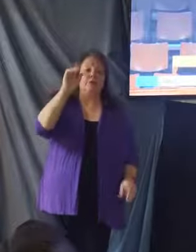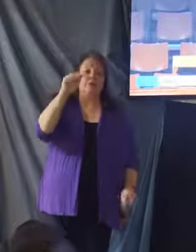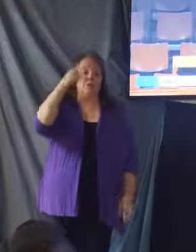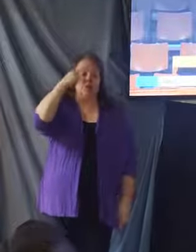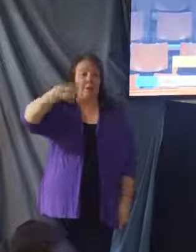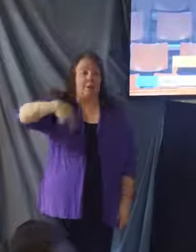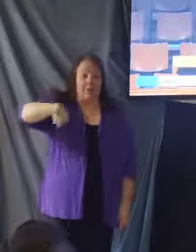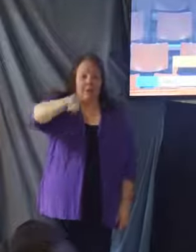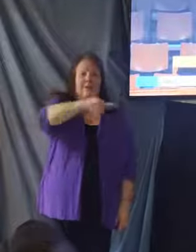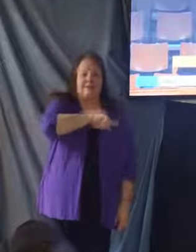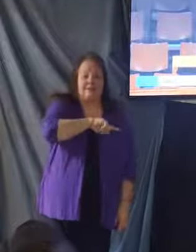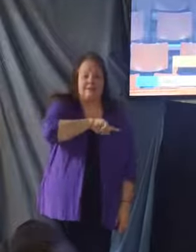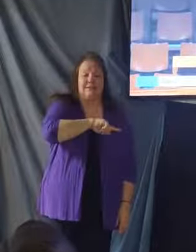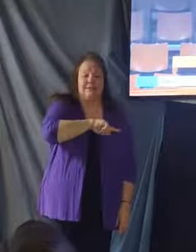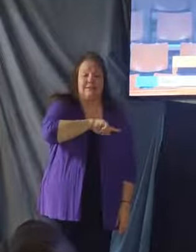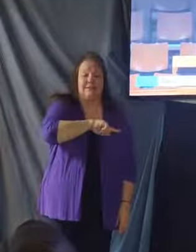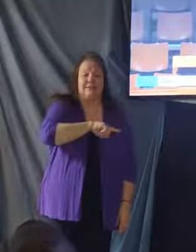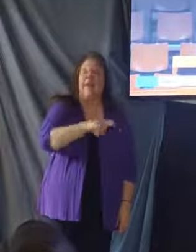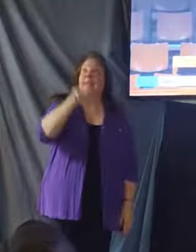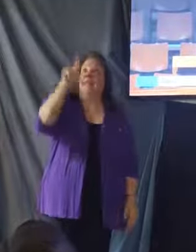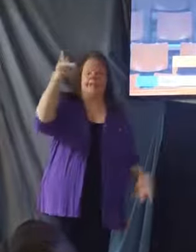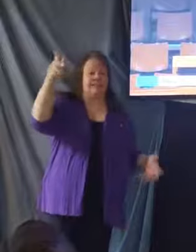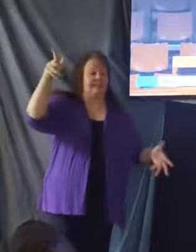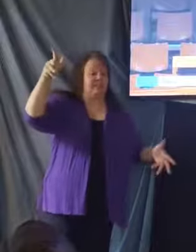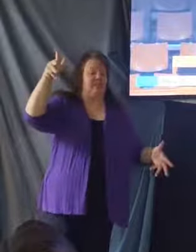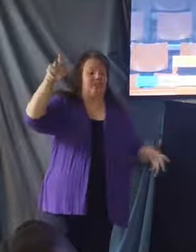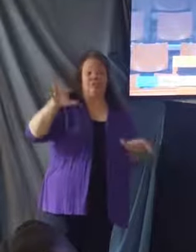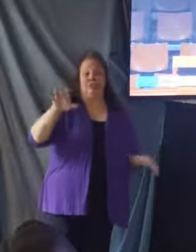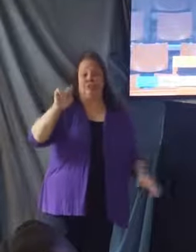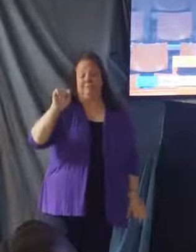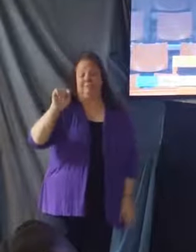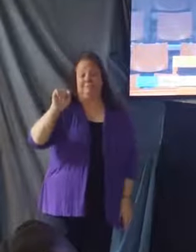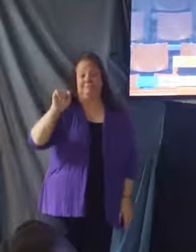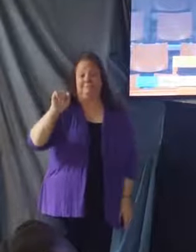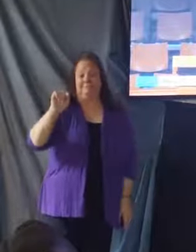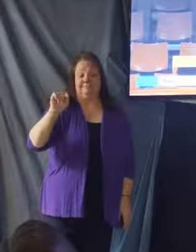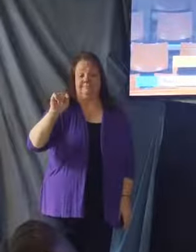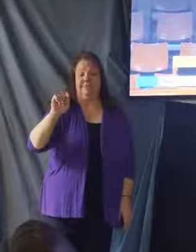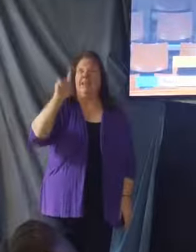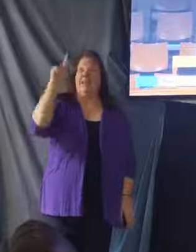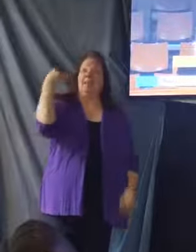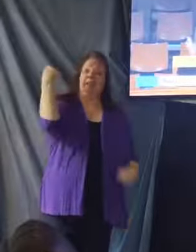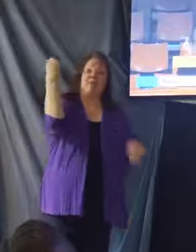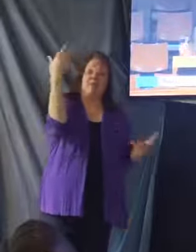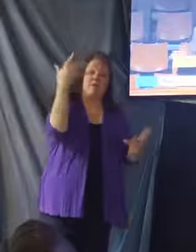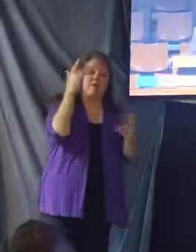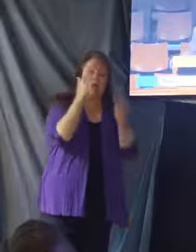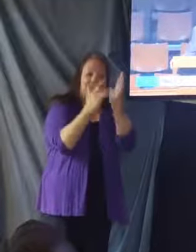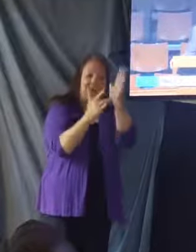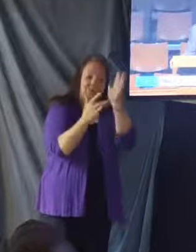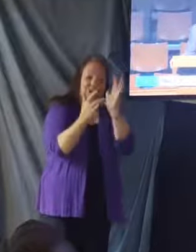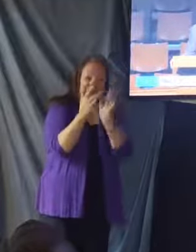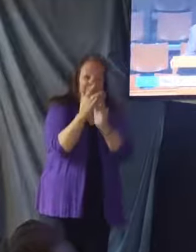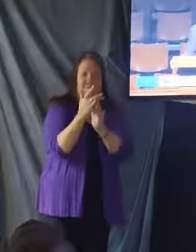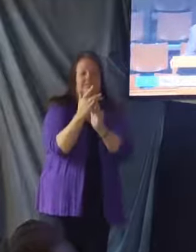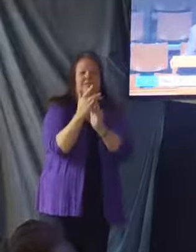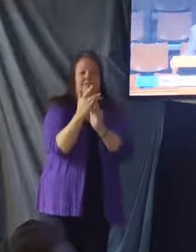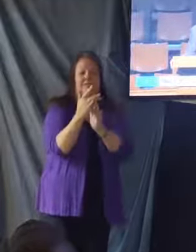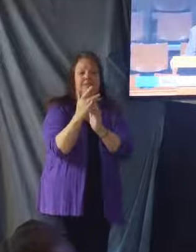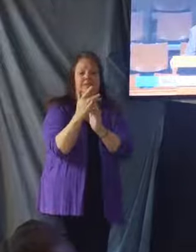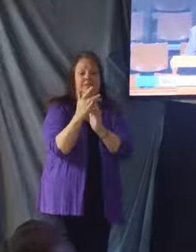for us. He has done for us. He provided Jesus Christ.